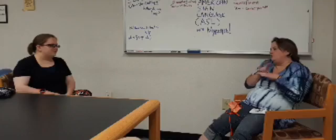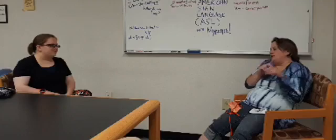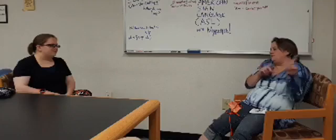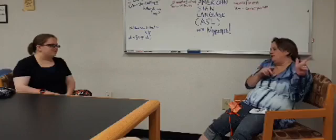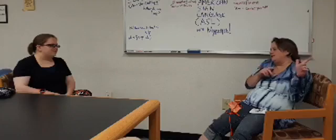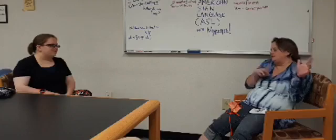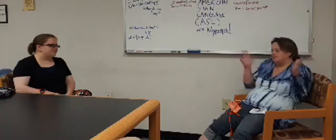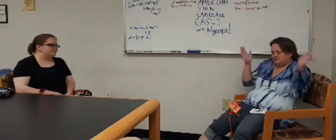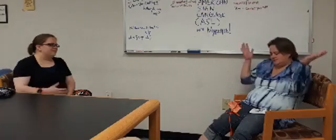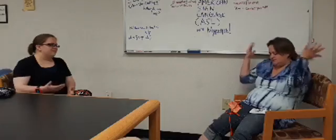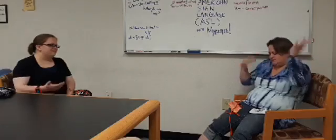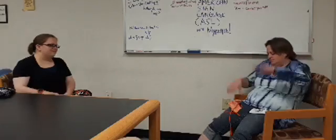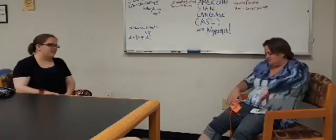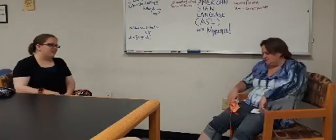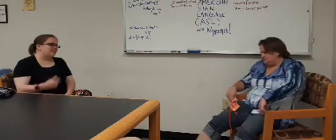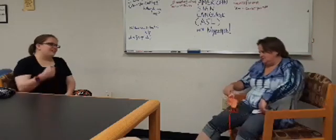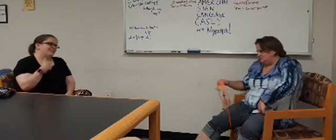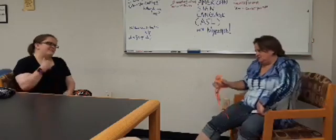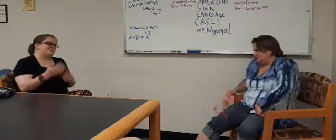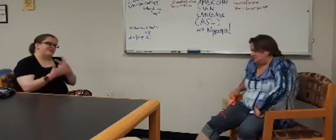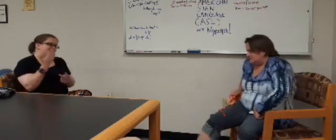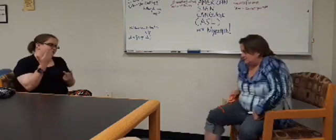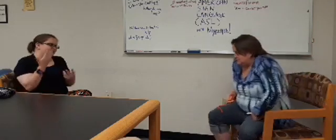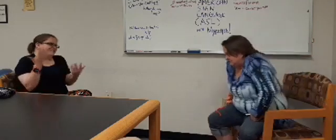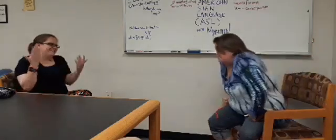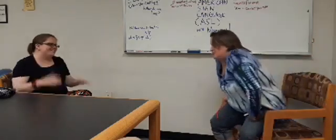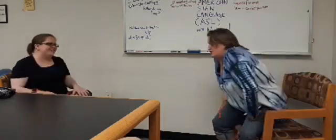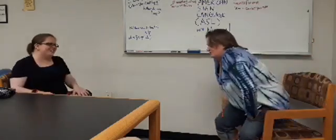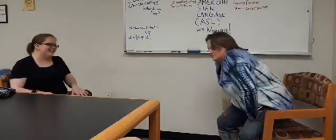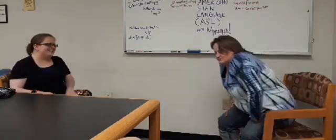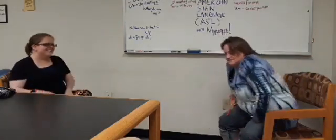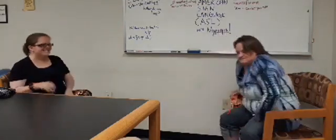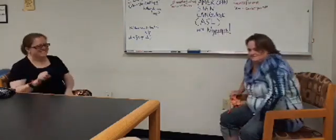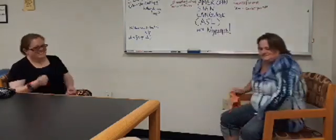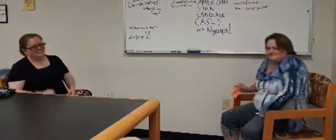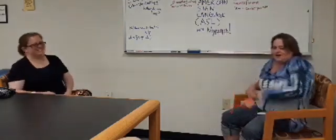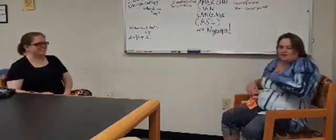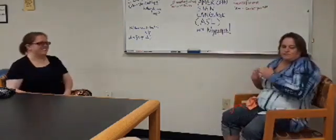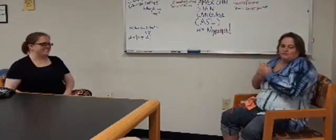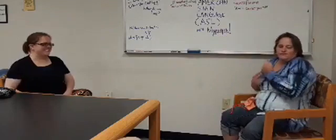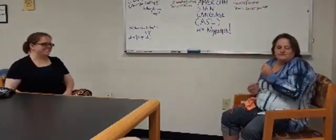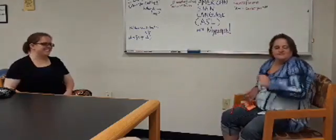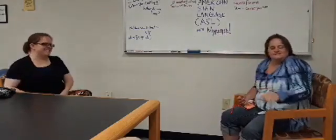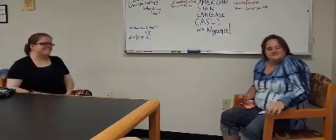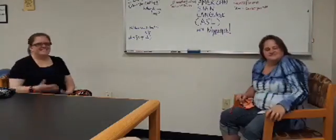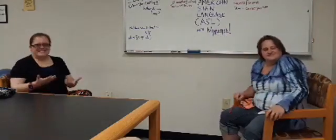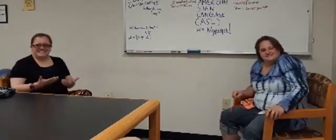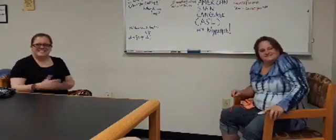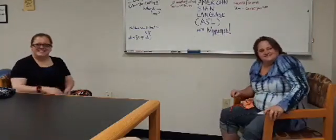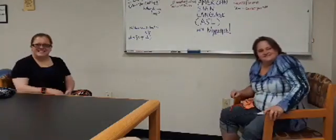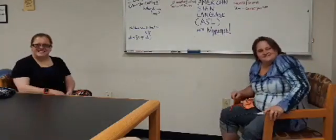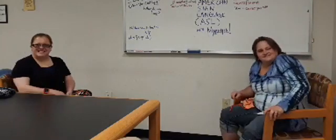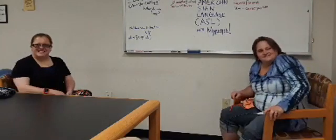hand. So. And I'm both. Me too. I'm both. I'm just used